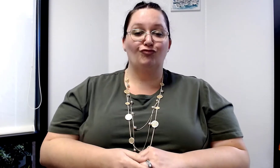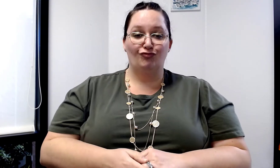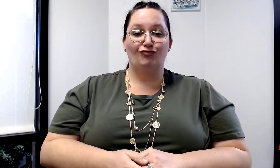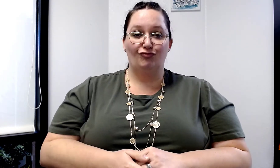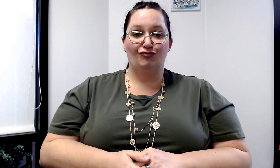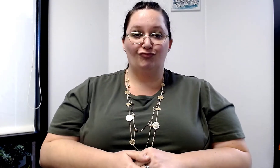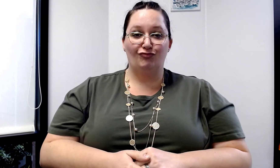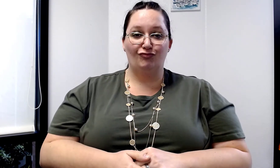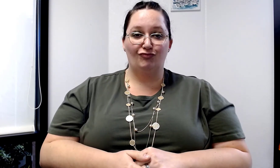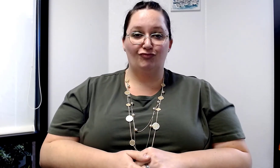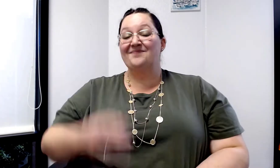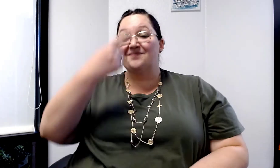by some.